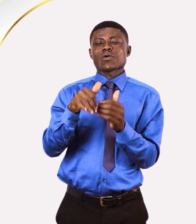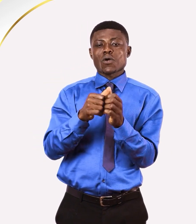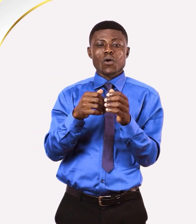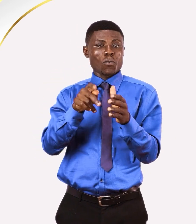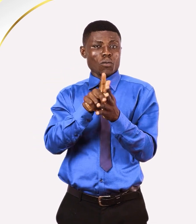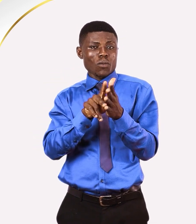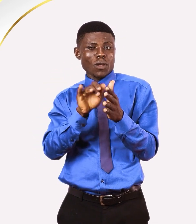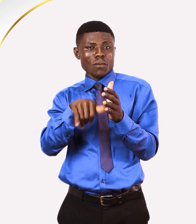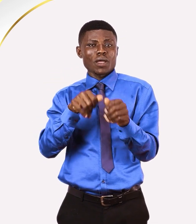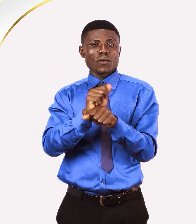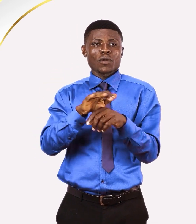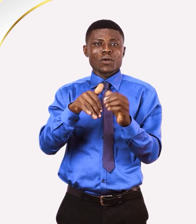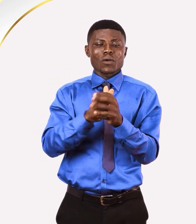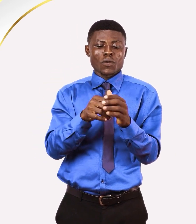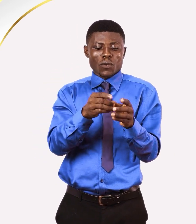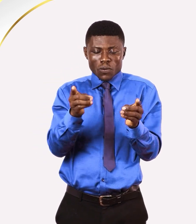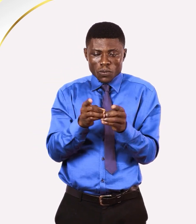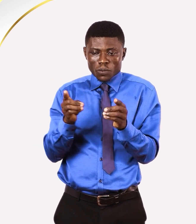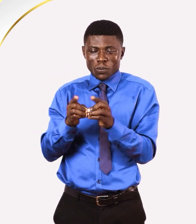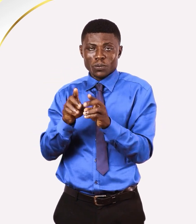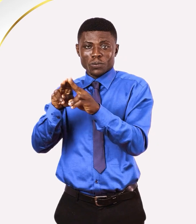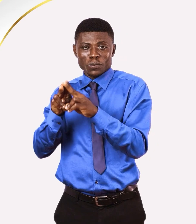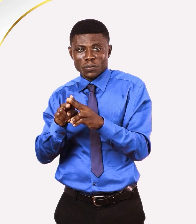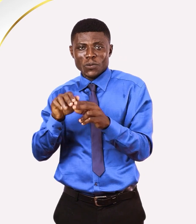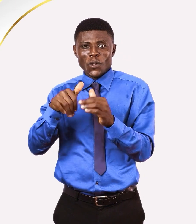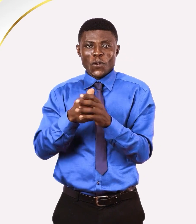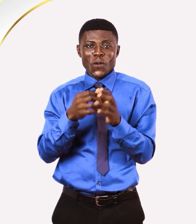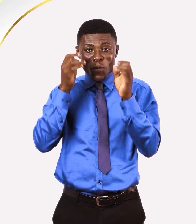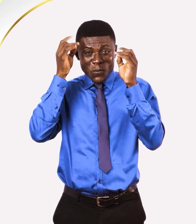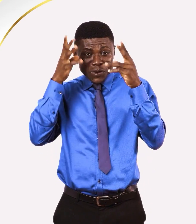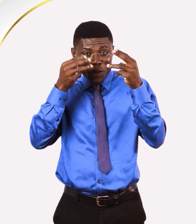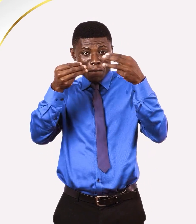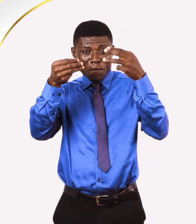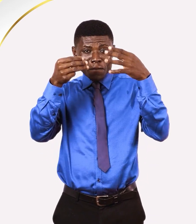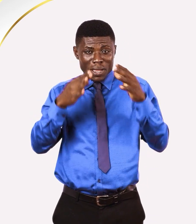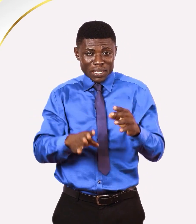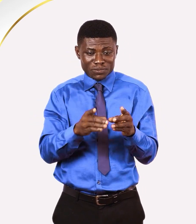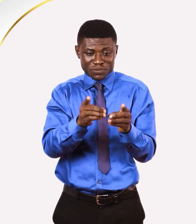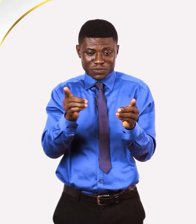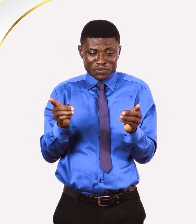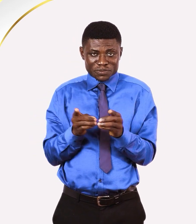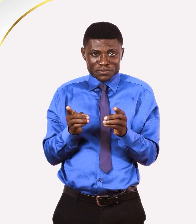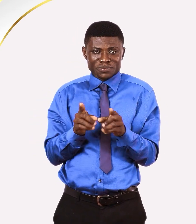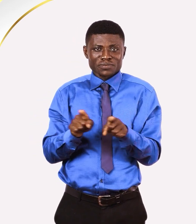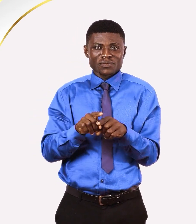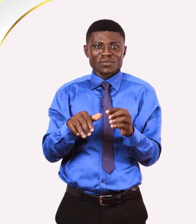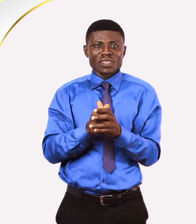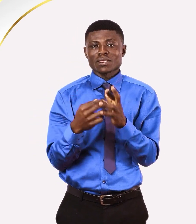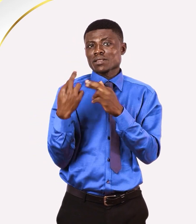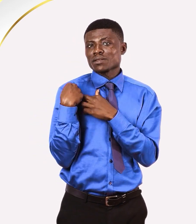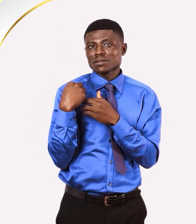and protocols. Department or unit. Risk Management